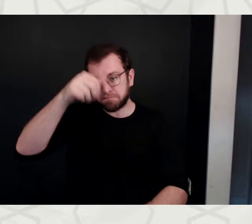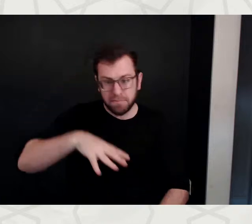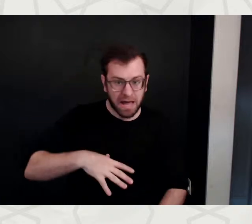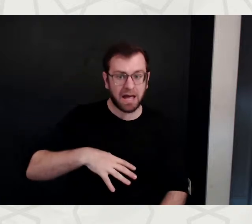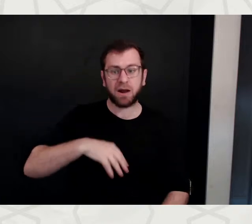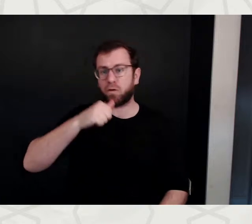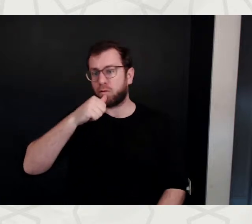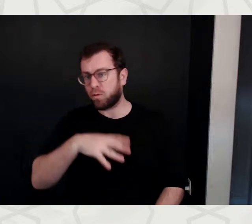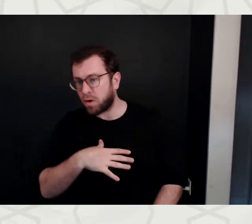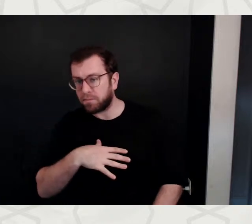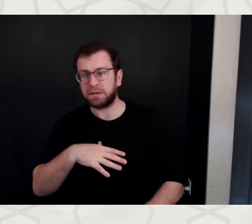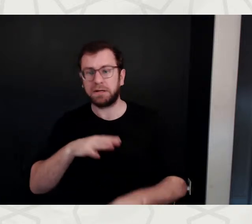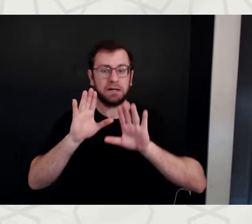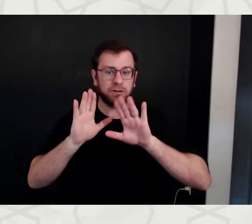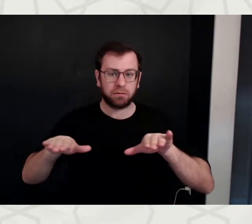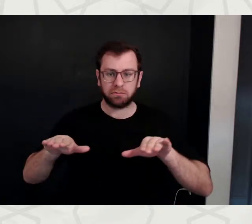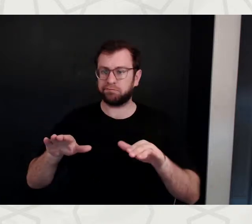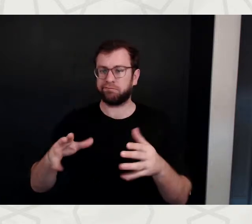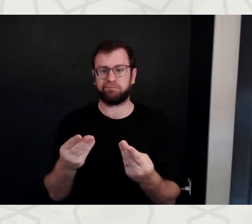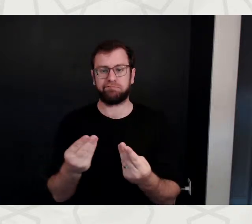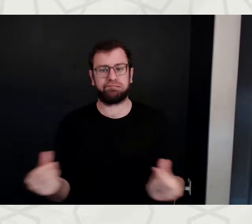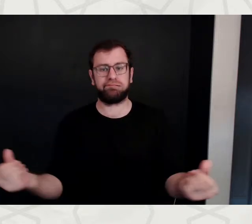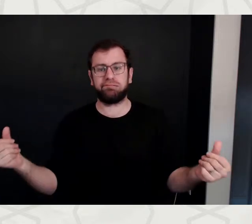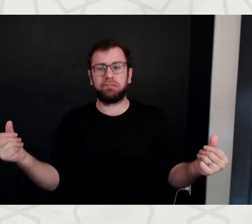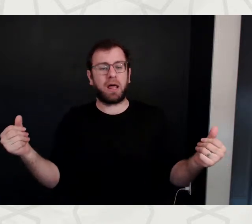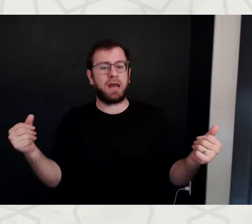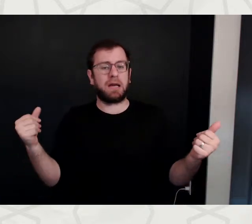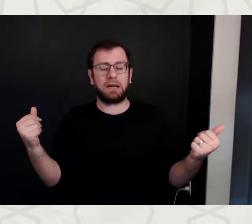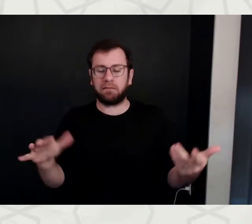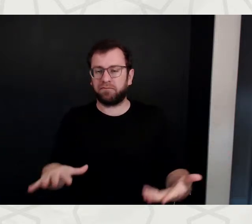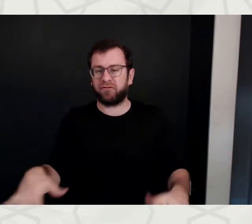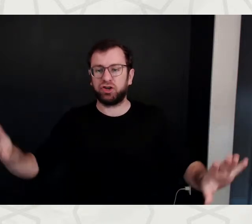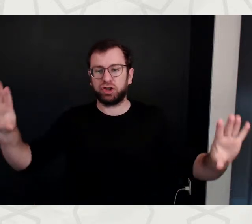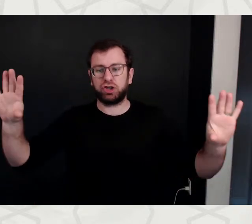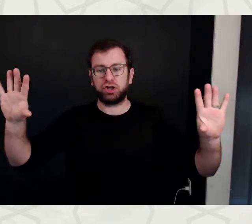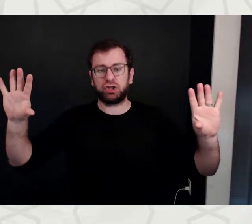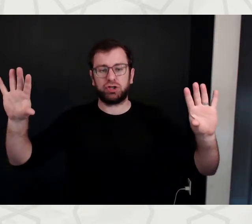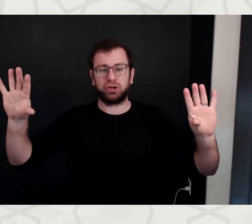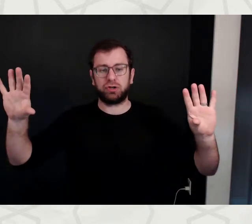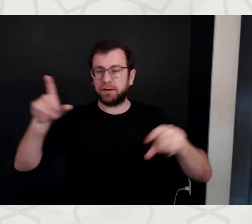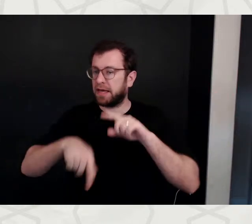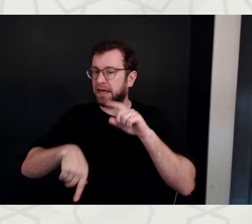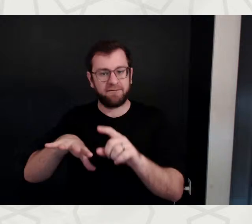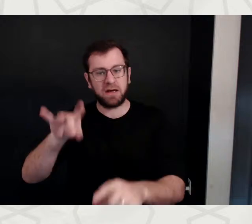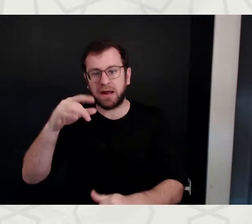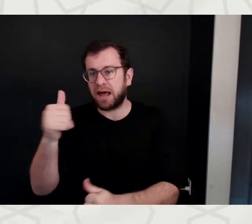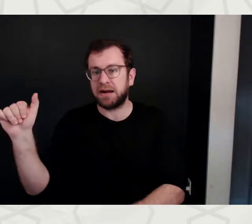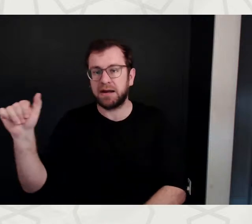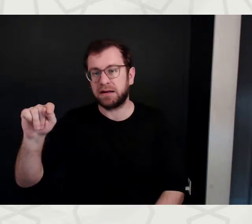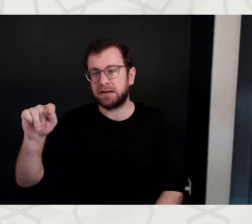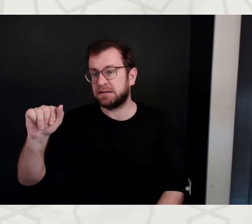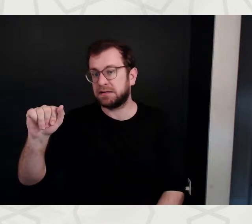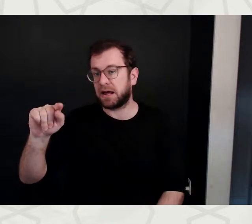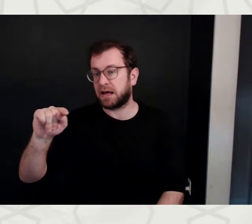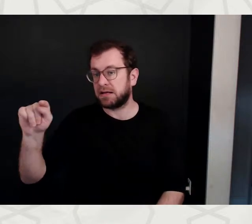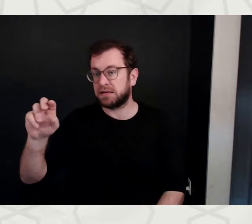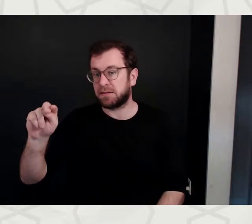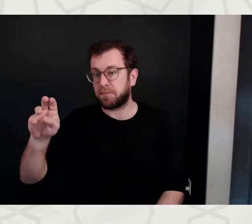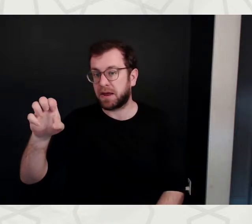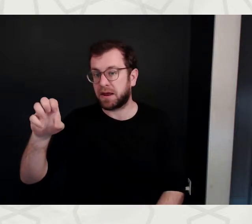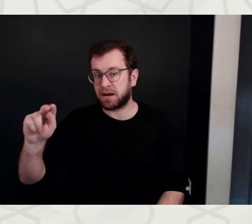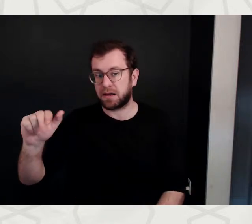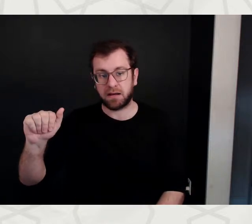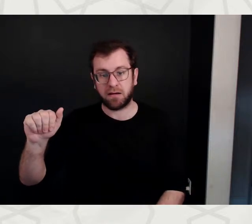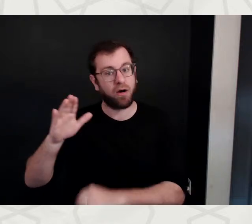and child, gone. You cannot find a Tasmanian, an original Tasmanian on